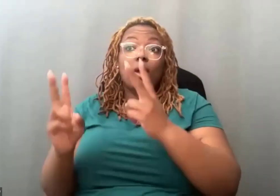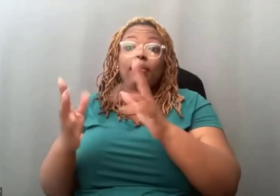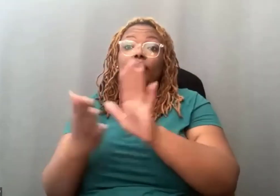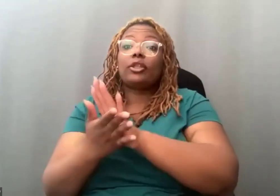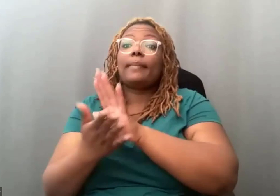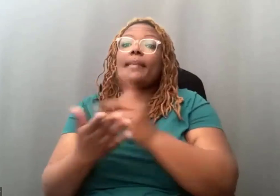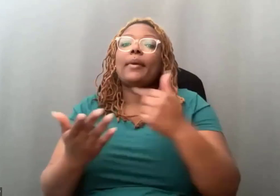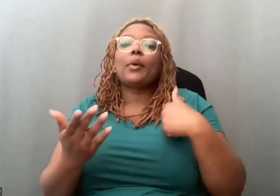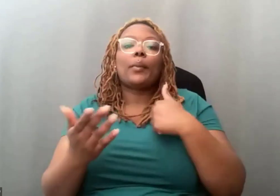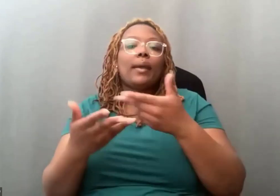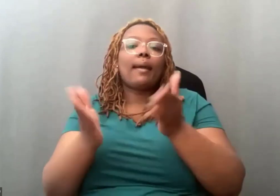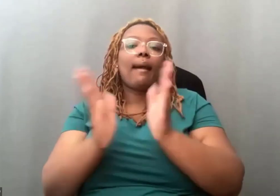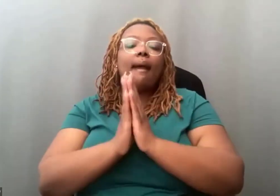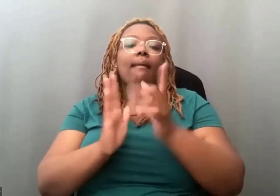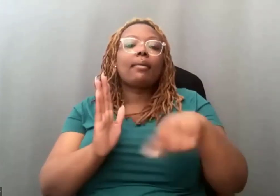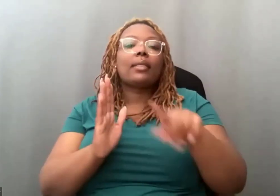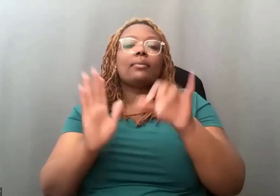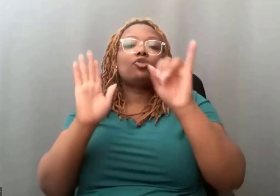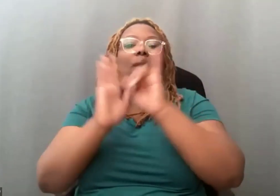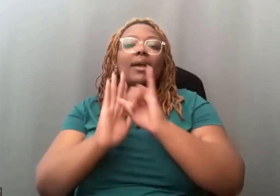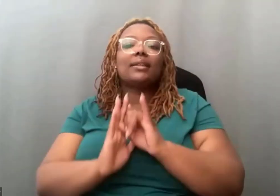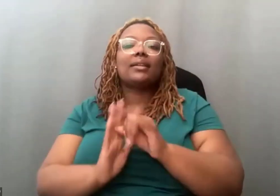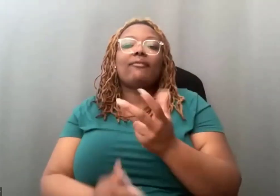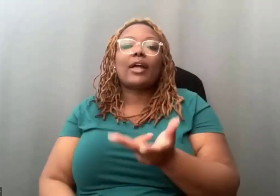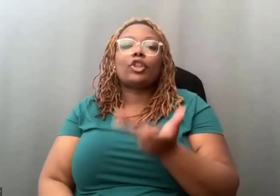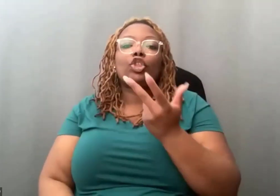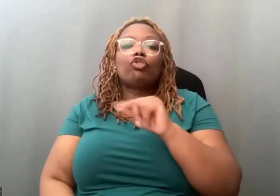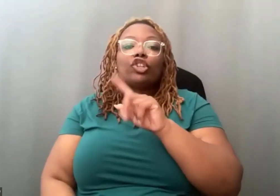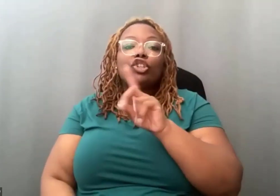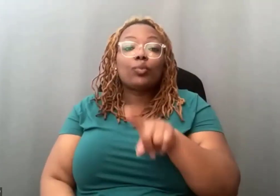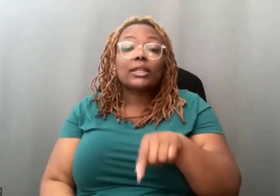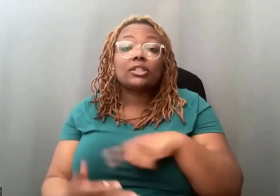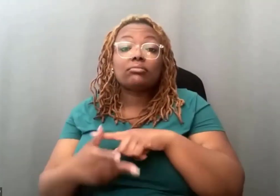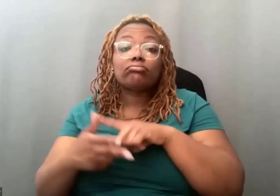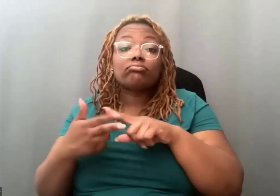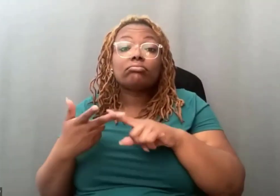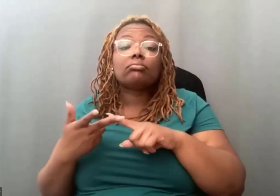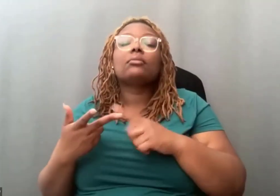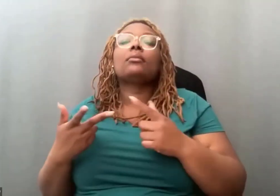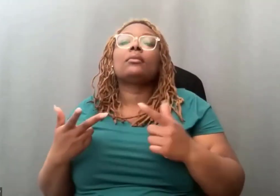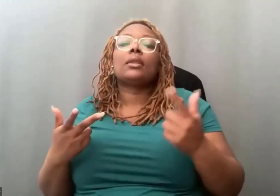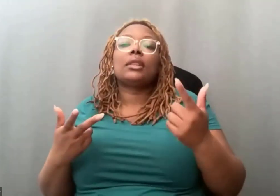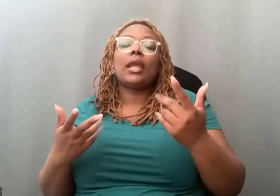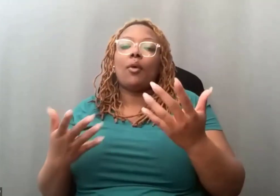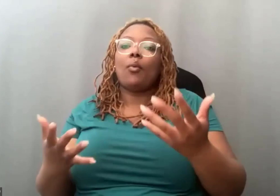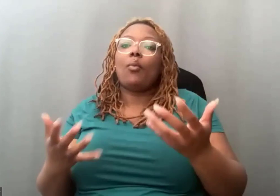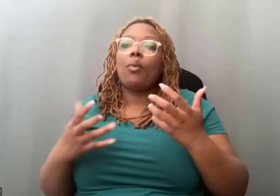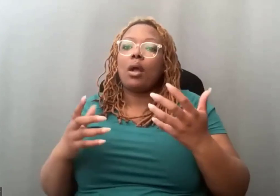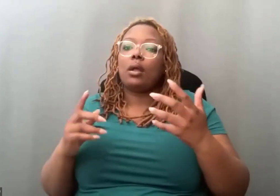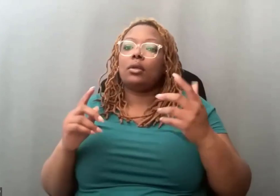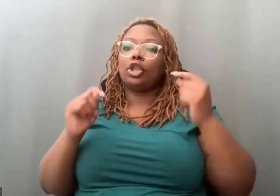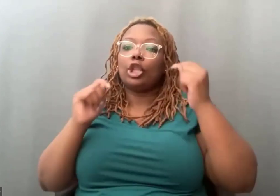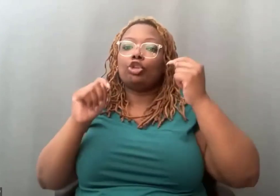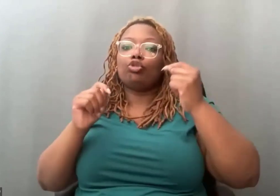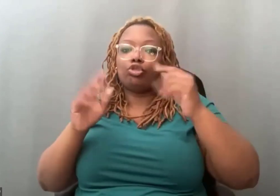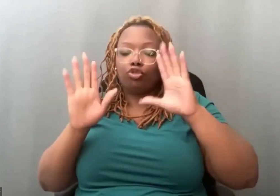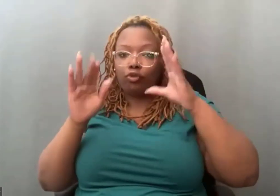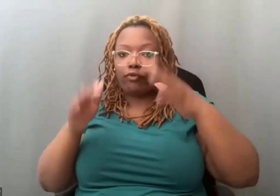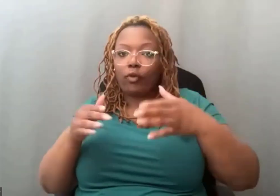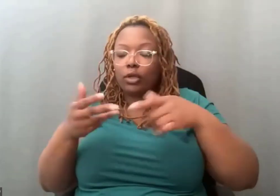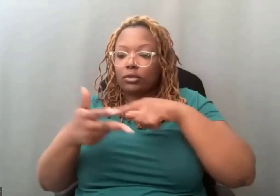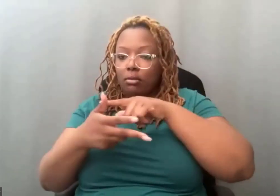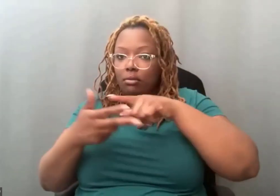we ask them to identify just 3 questions that they'd like the tutor to focus